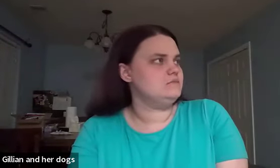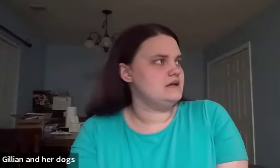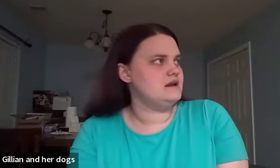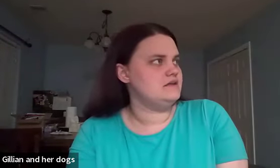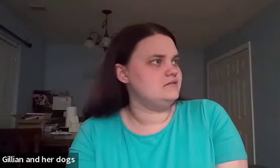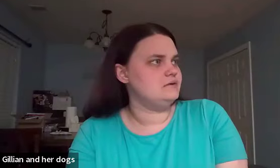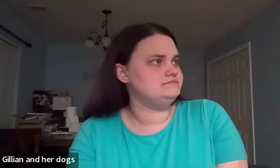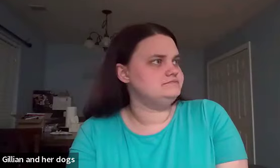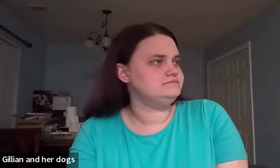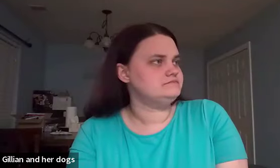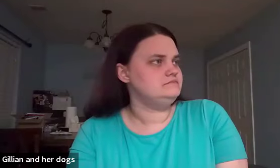why can't I think of one?